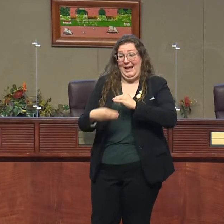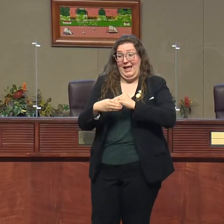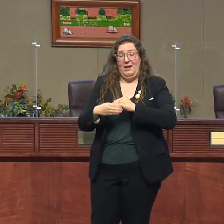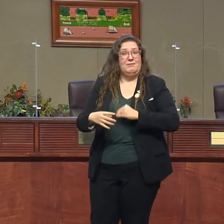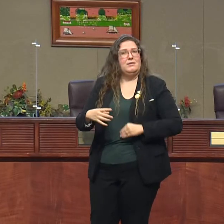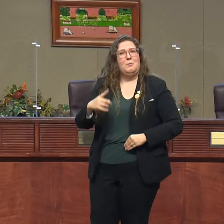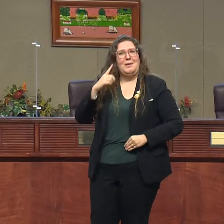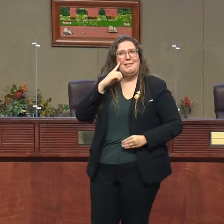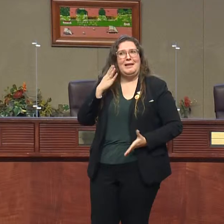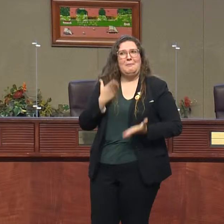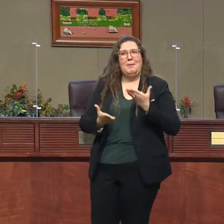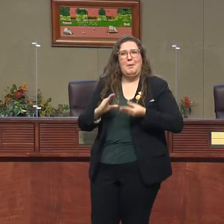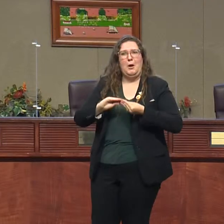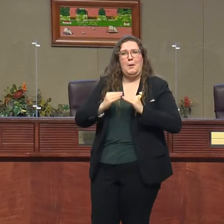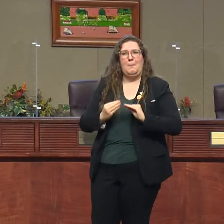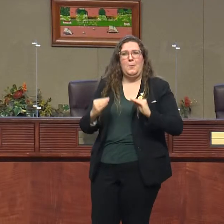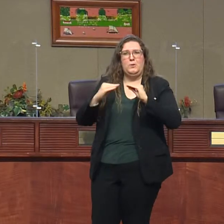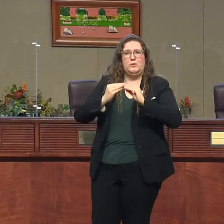as the number of